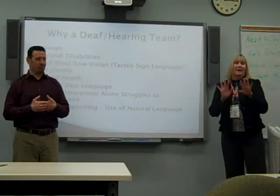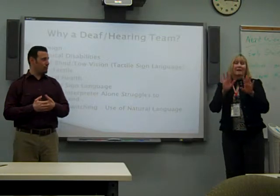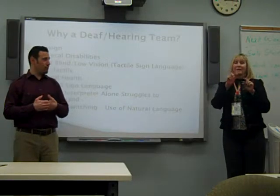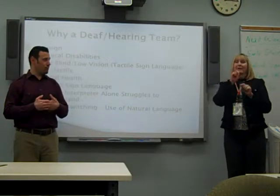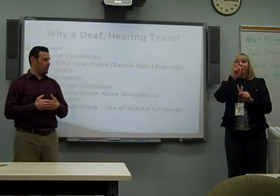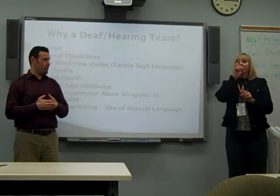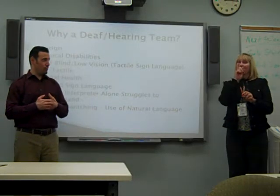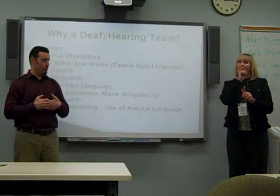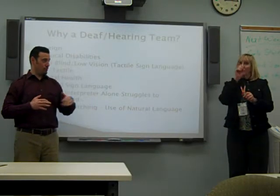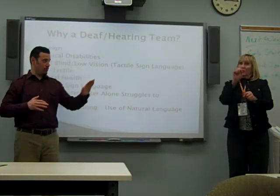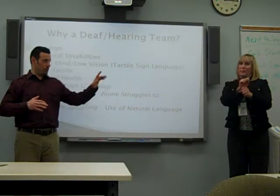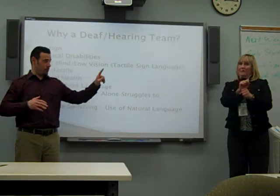that.